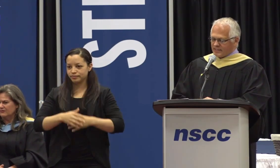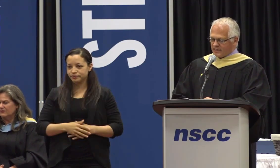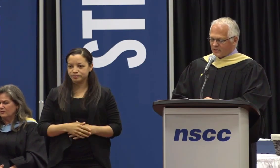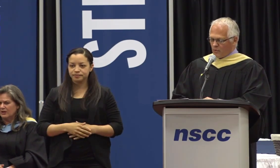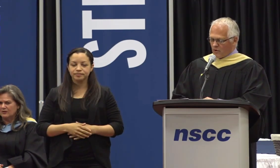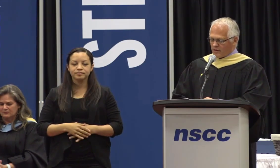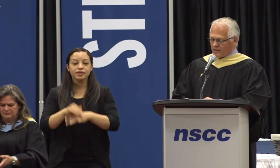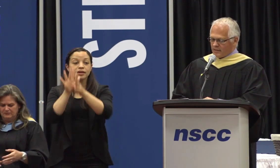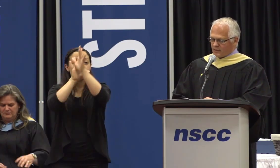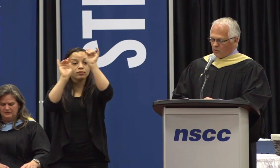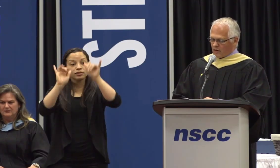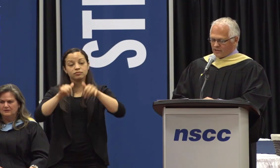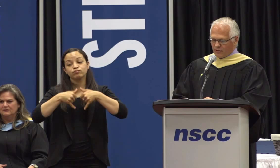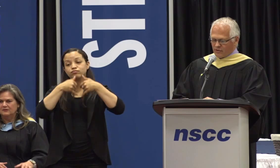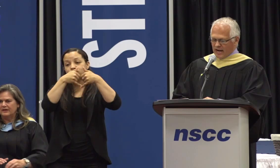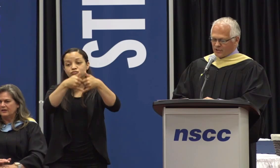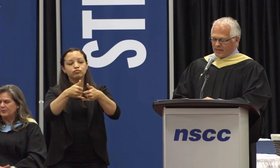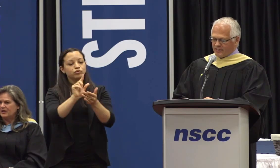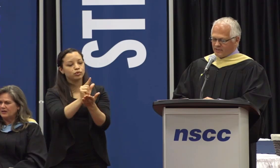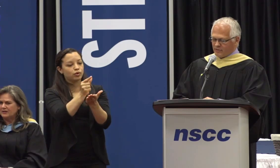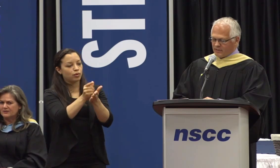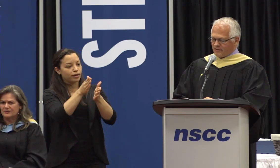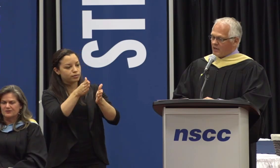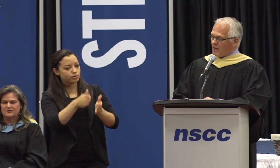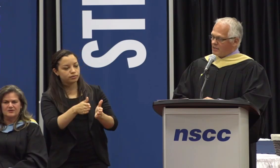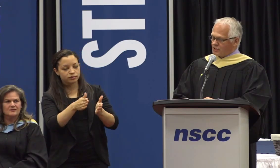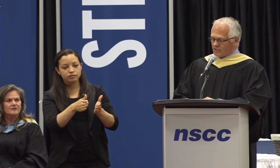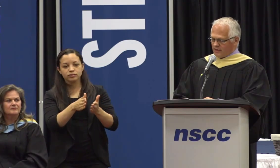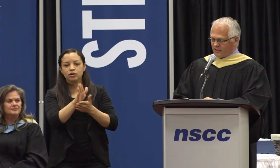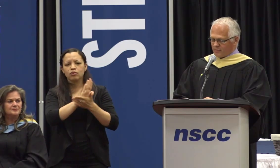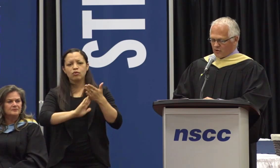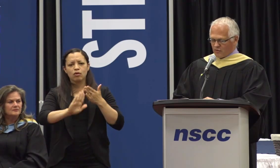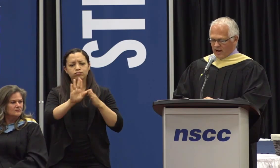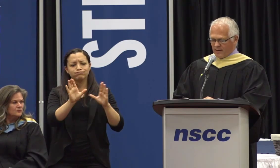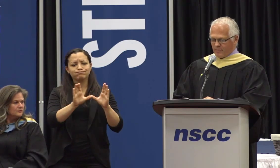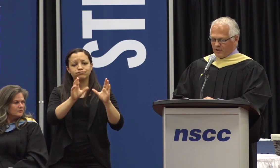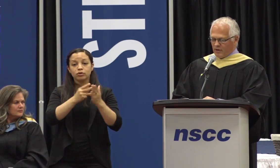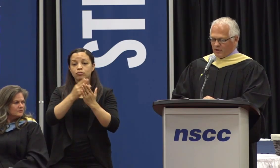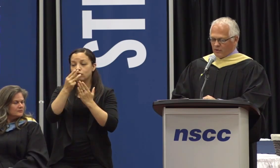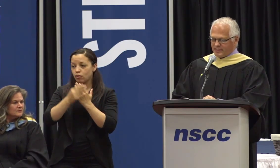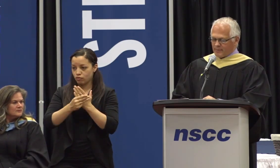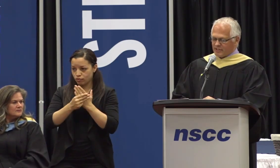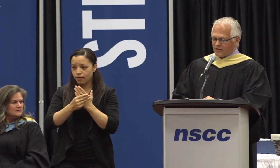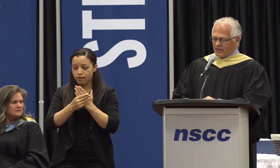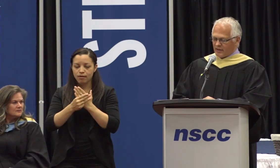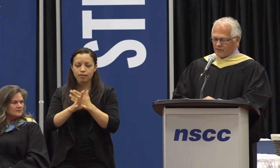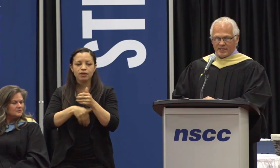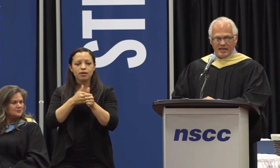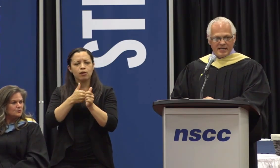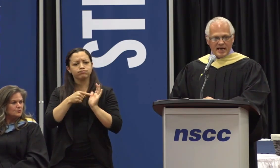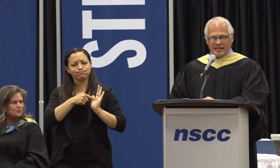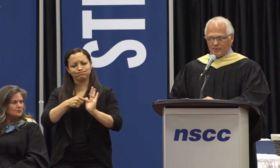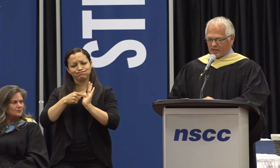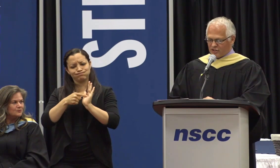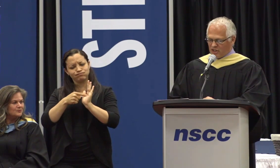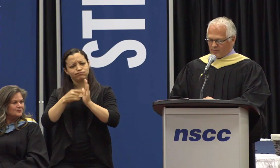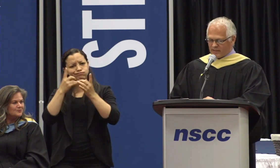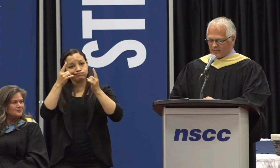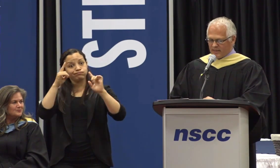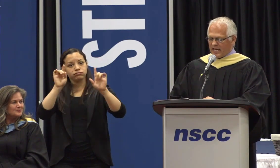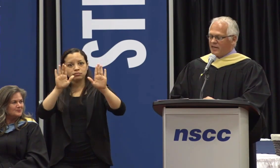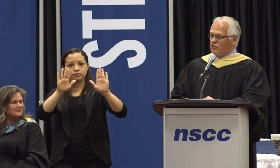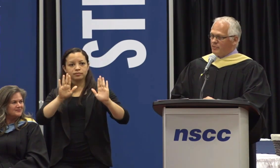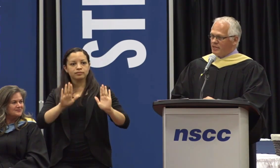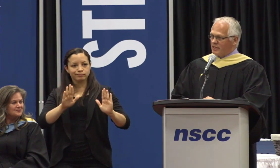The President's Award is awarded to a graduating student of a college certificate program who has demonstrated outstanding academic